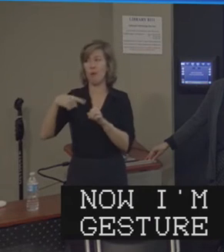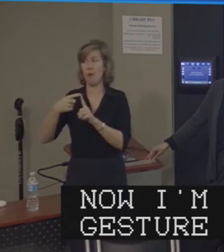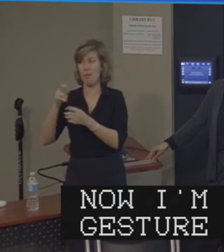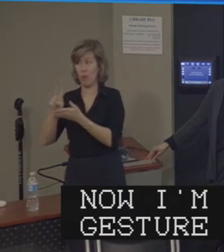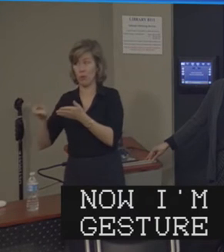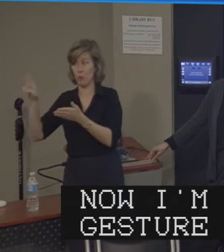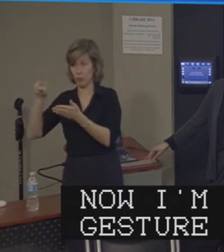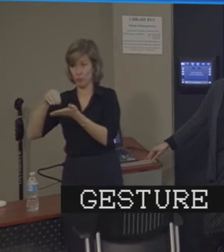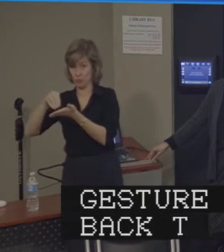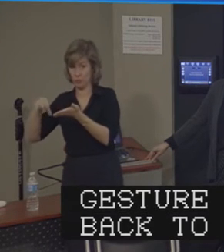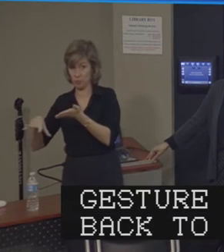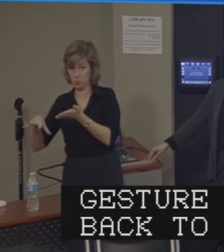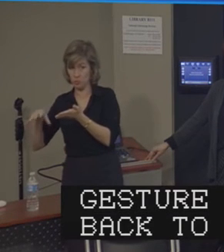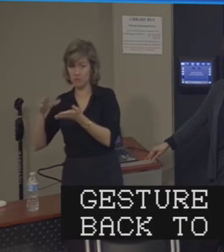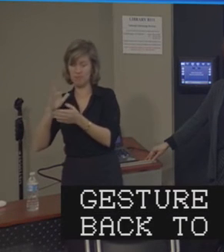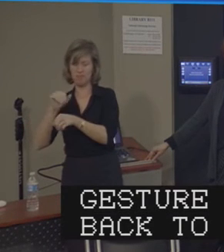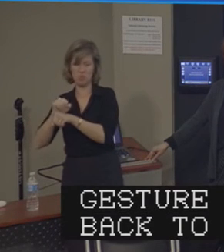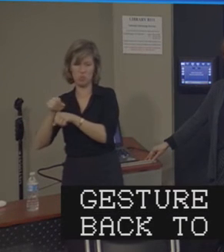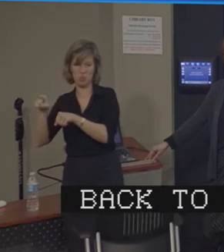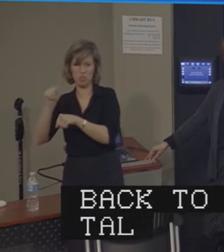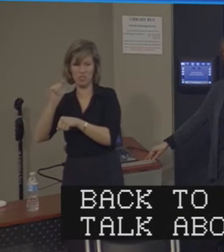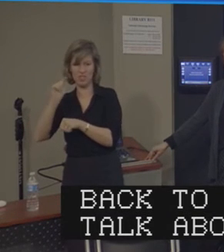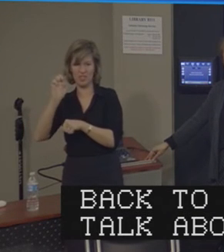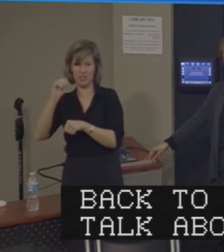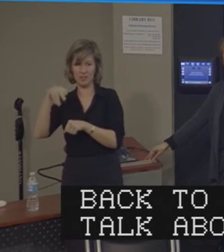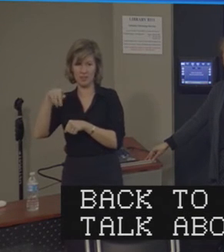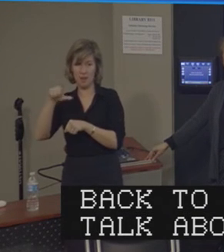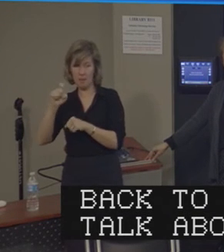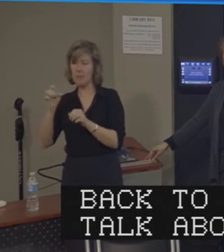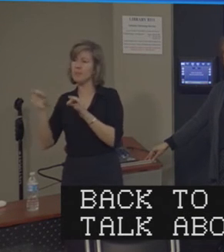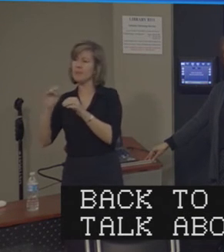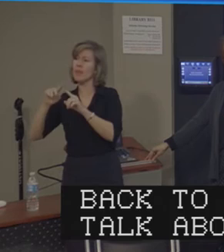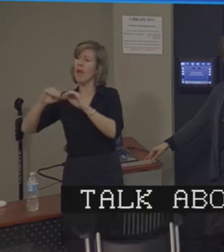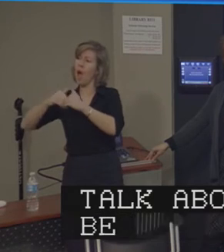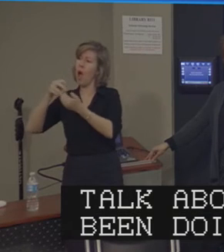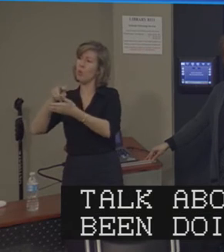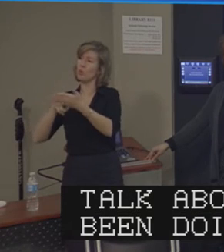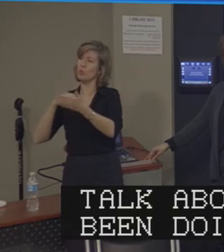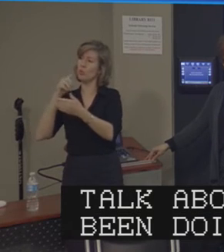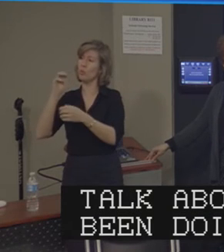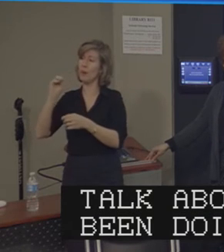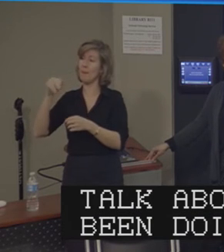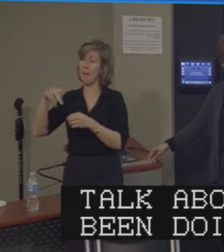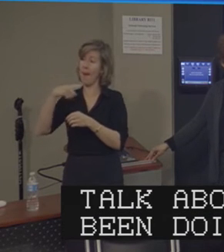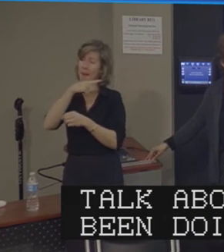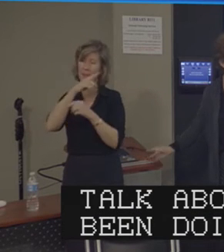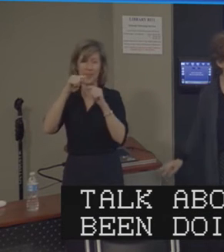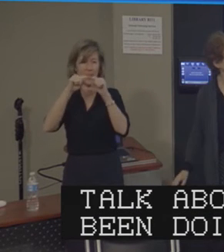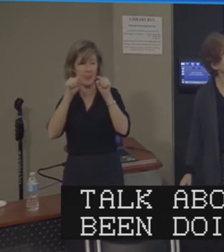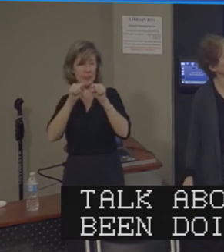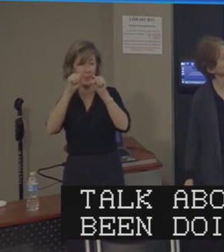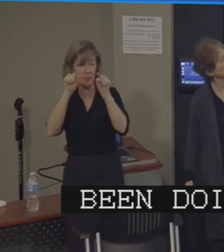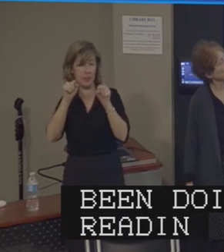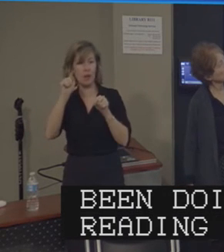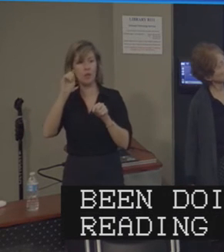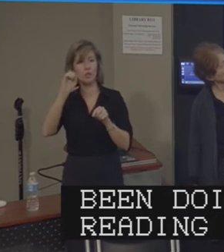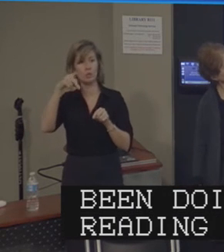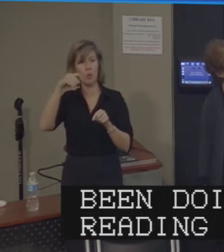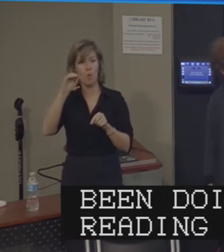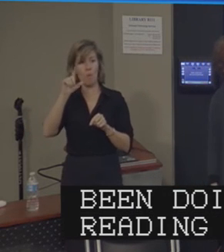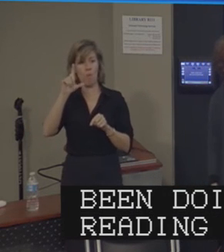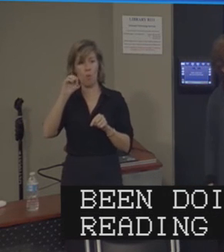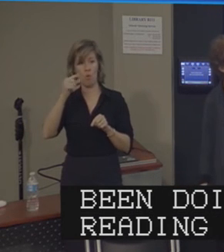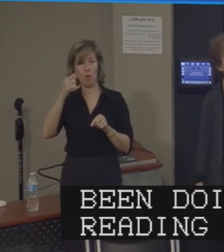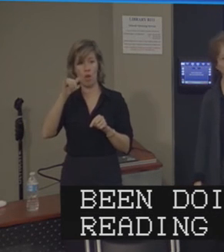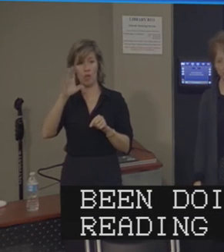doing at Temple with reading topological maps. So these are flat, two-dimensional maps that tell